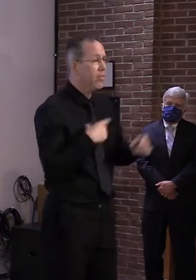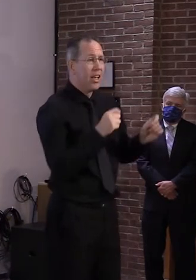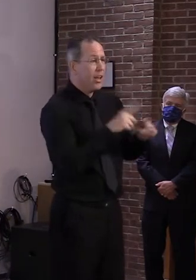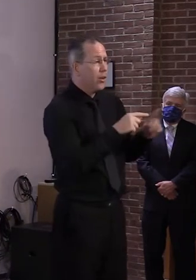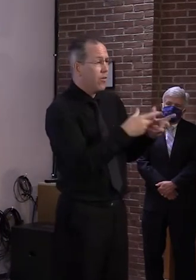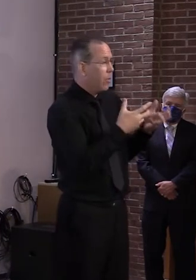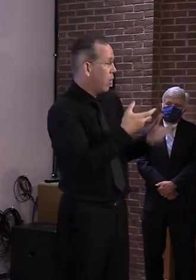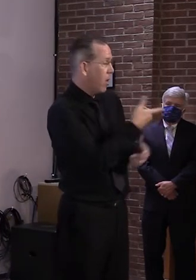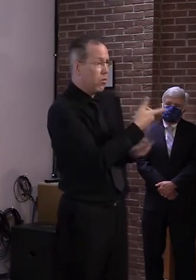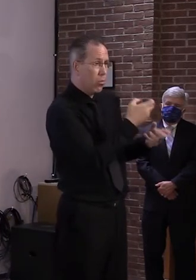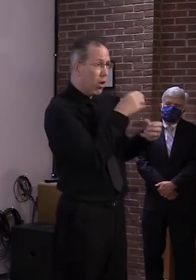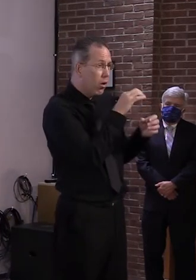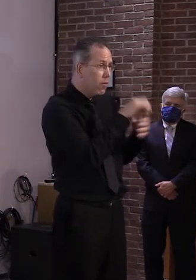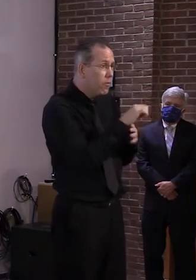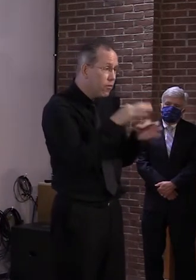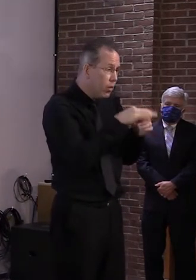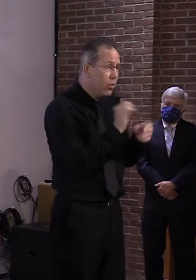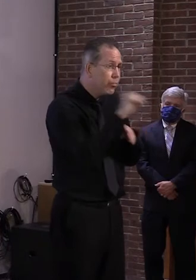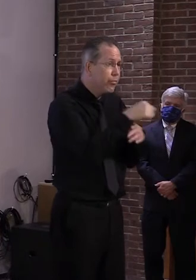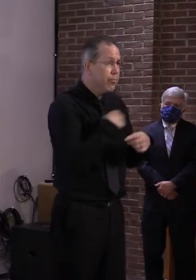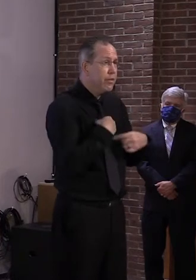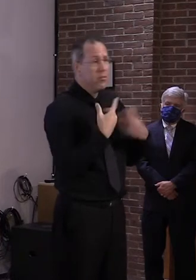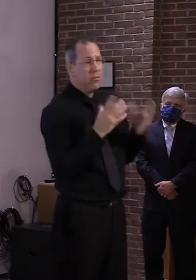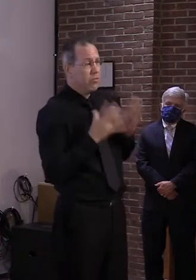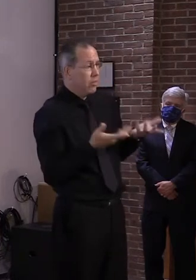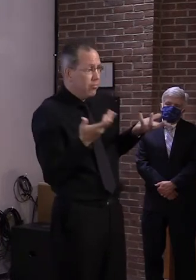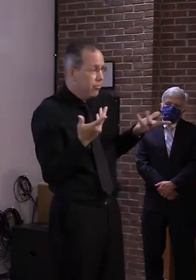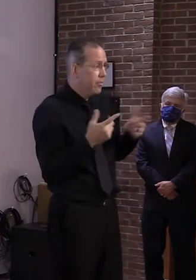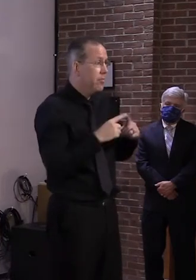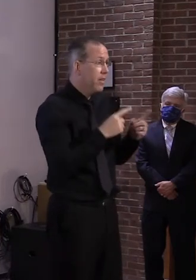what I want, and they've done a few of those. So,